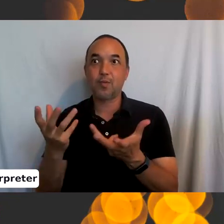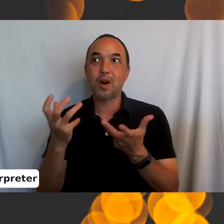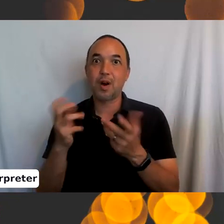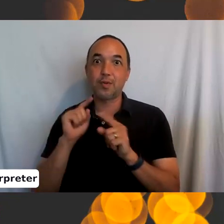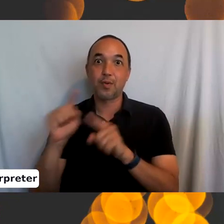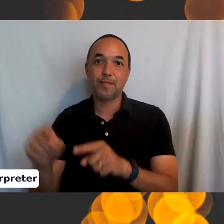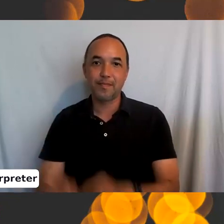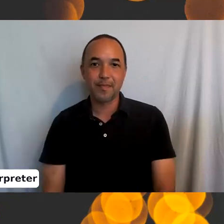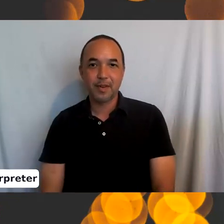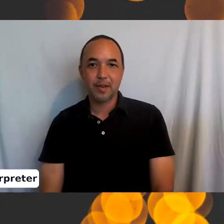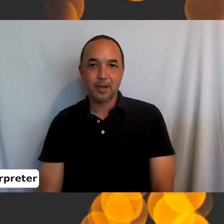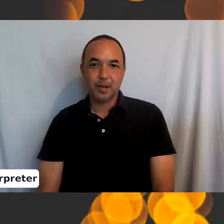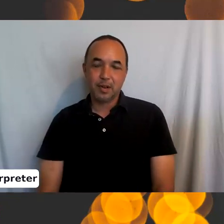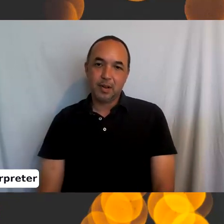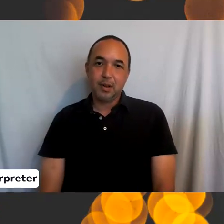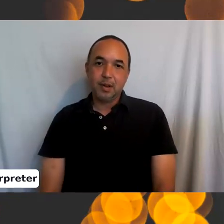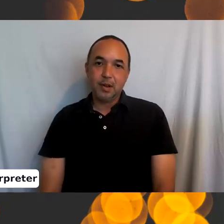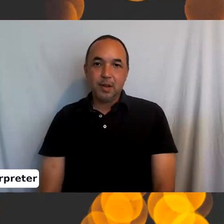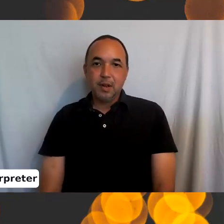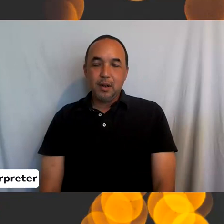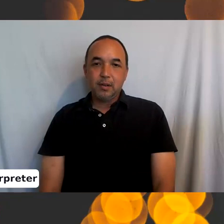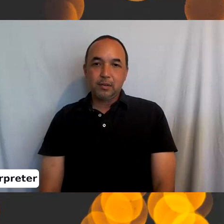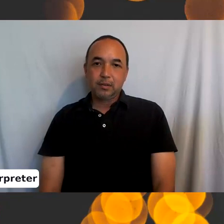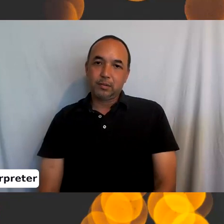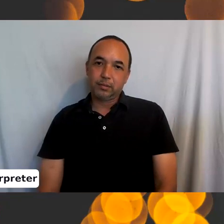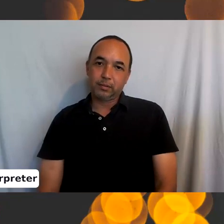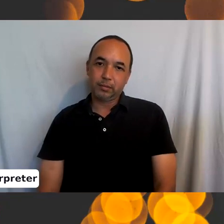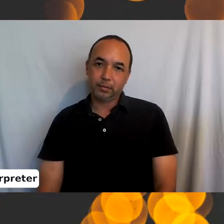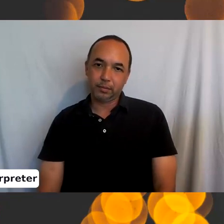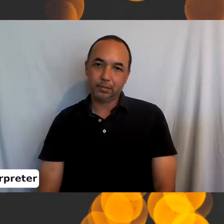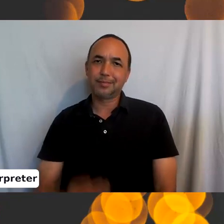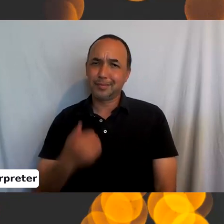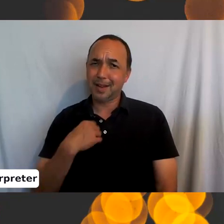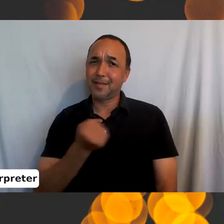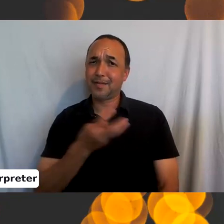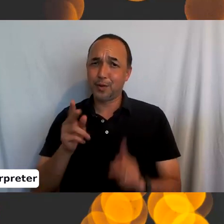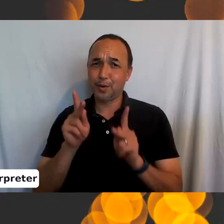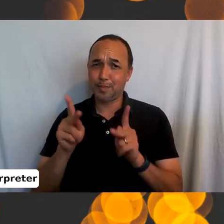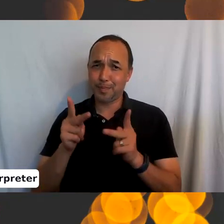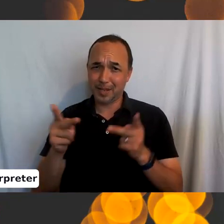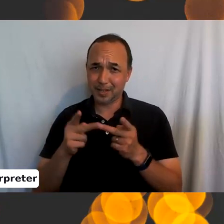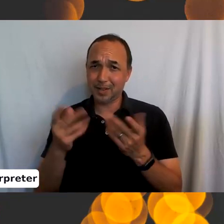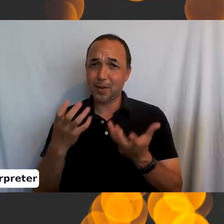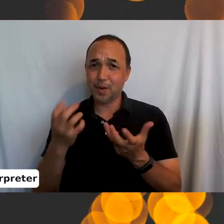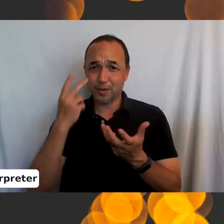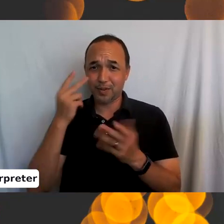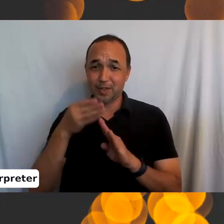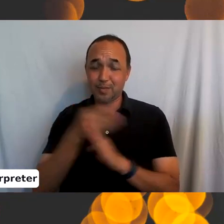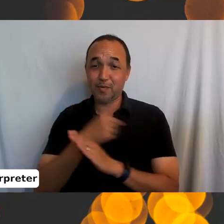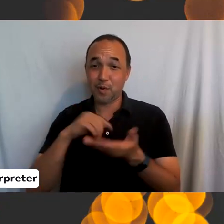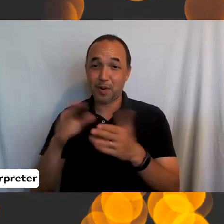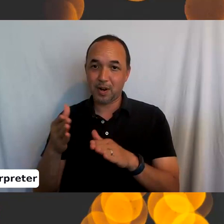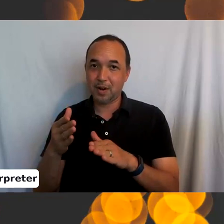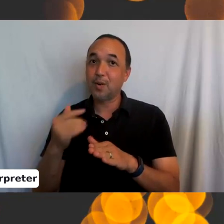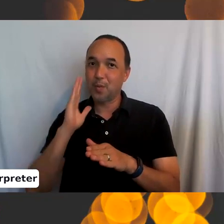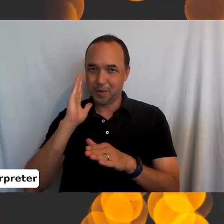fair. So I have a few bucket list locations. I will investigate Disney World